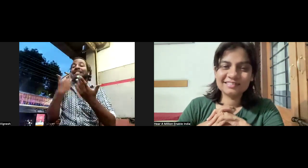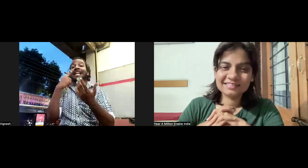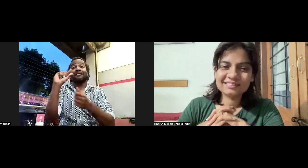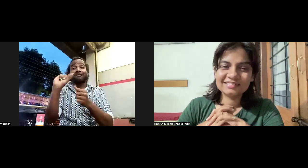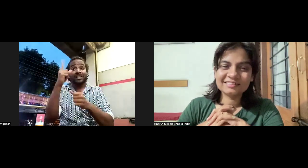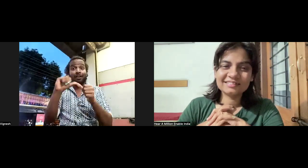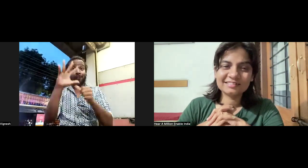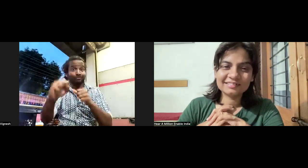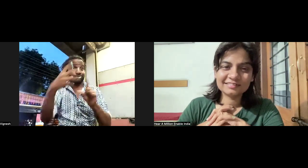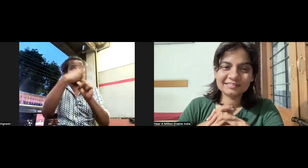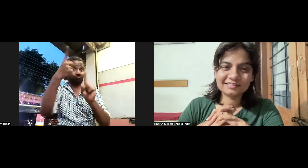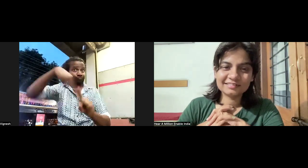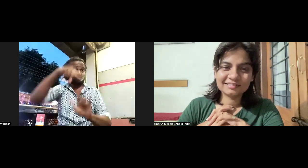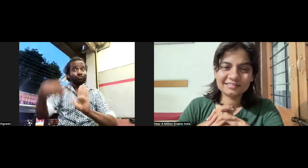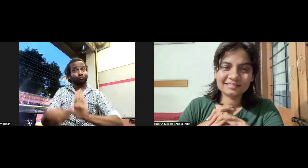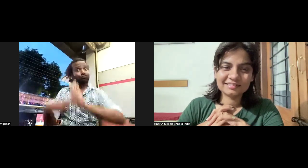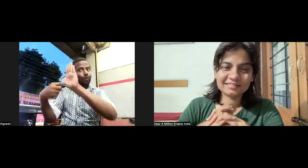believe that this is how I feel.